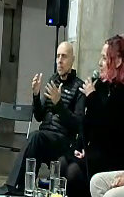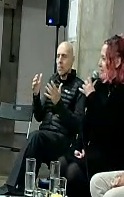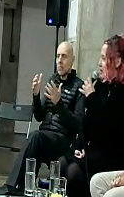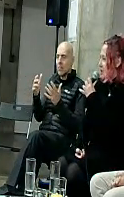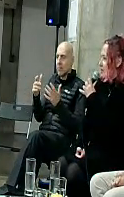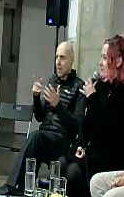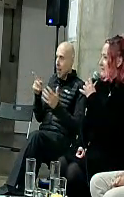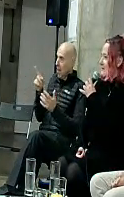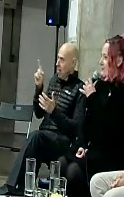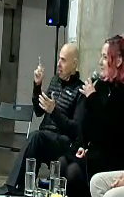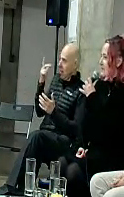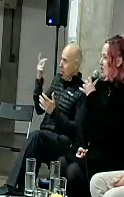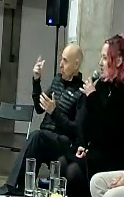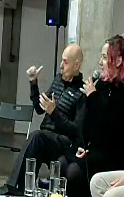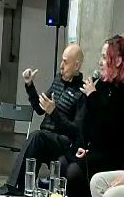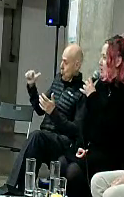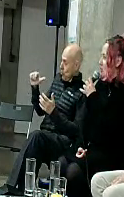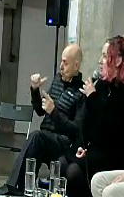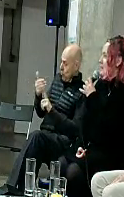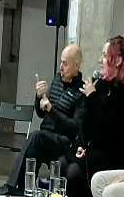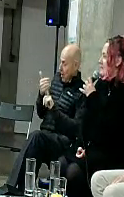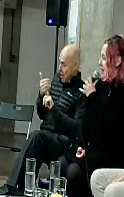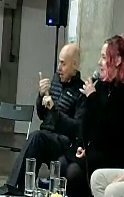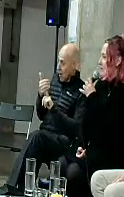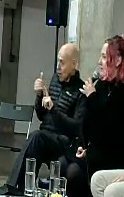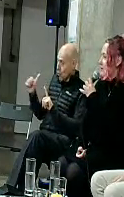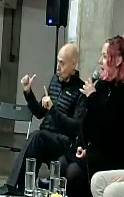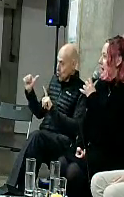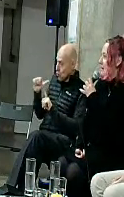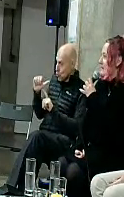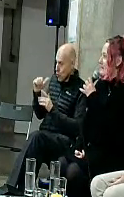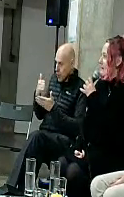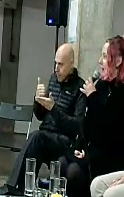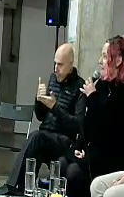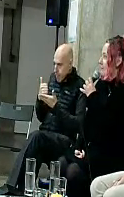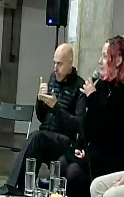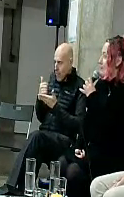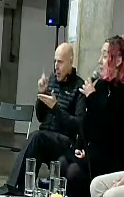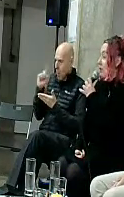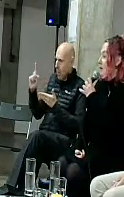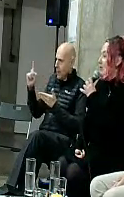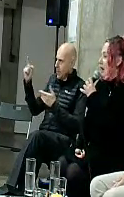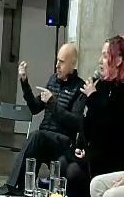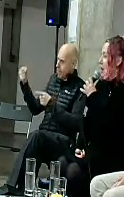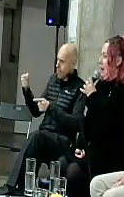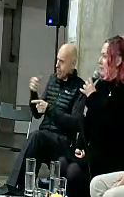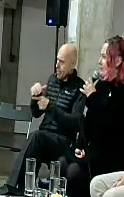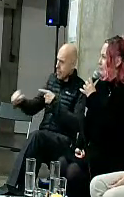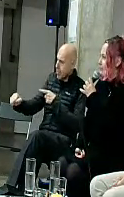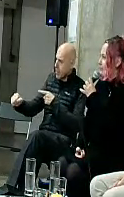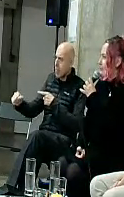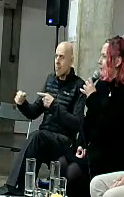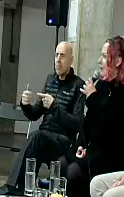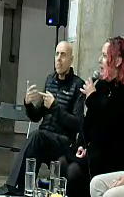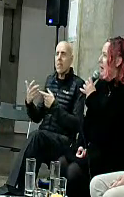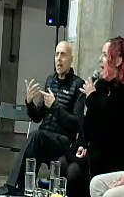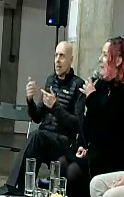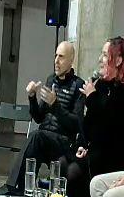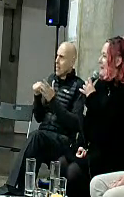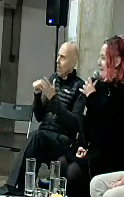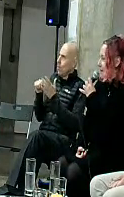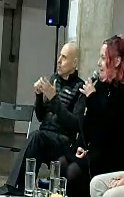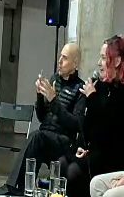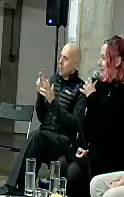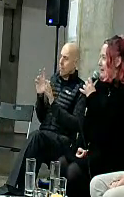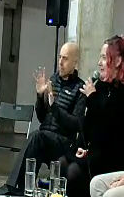that should protect you. It's somebody that should keep you safe and support you throughout your life.